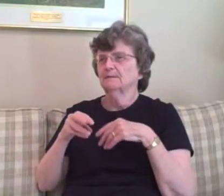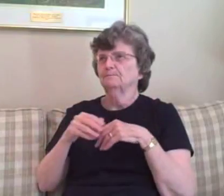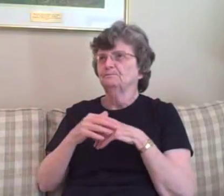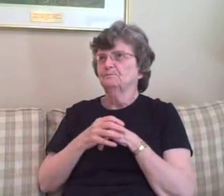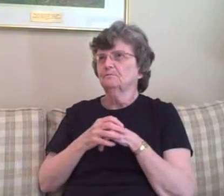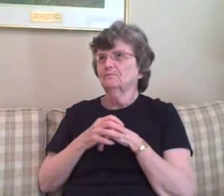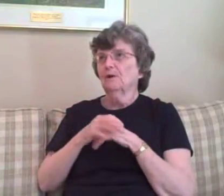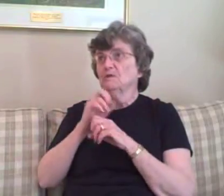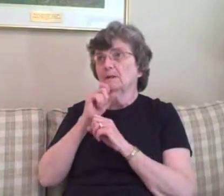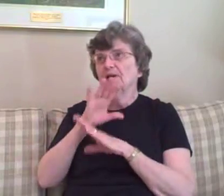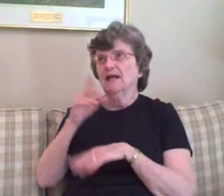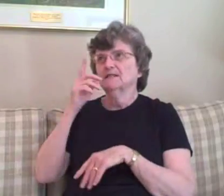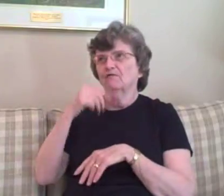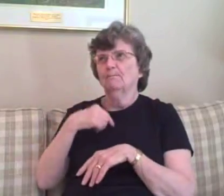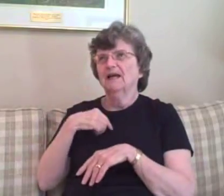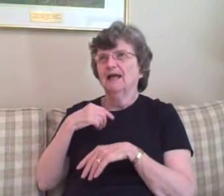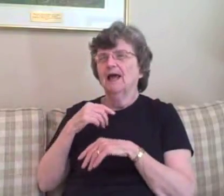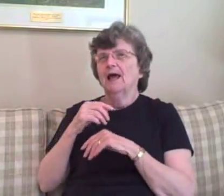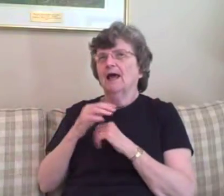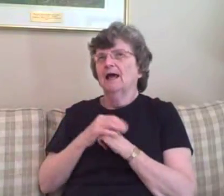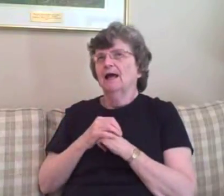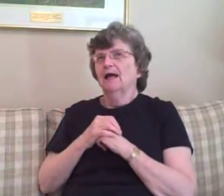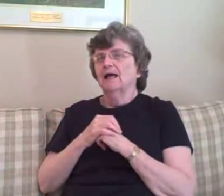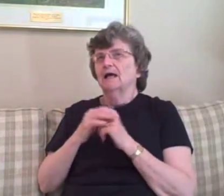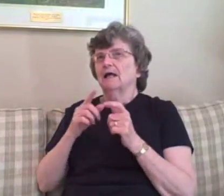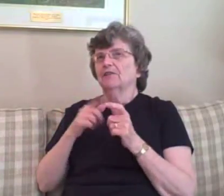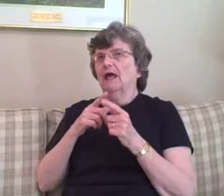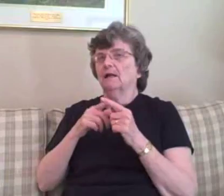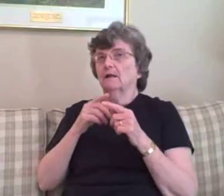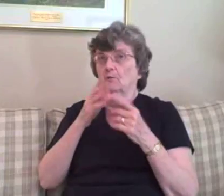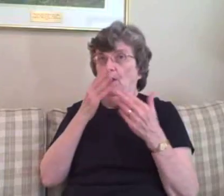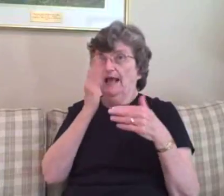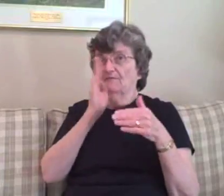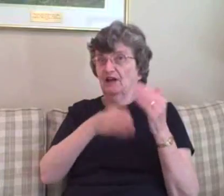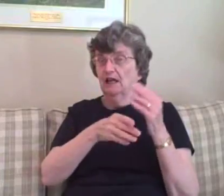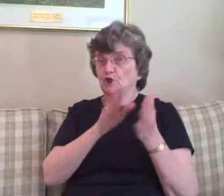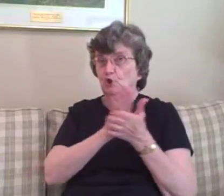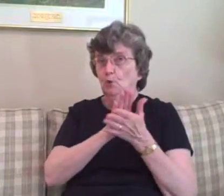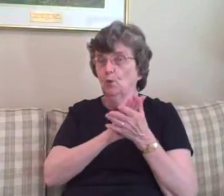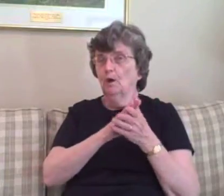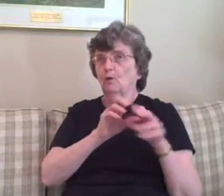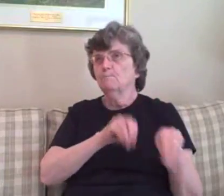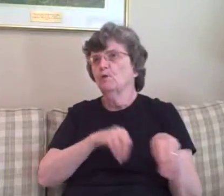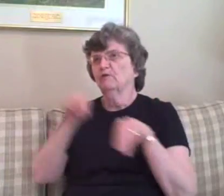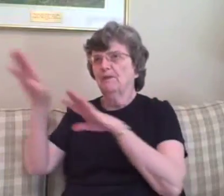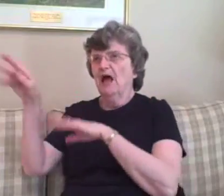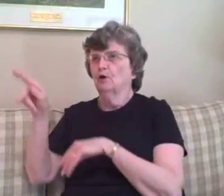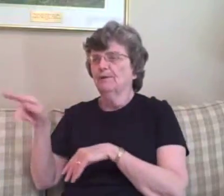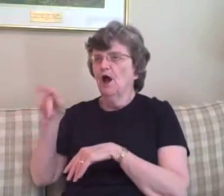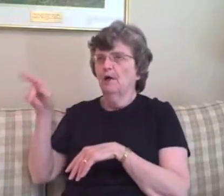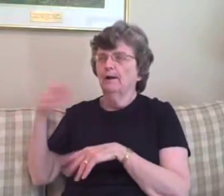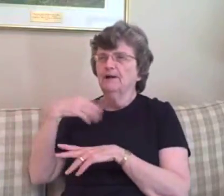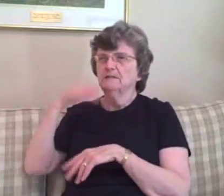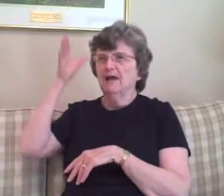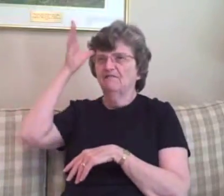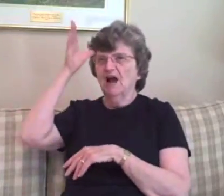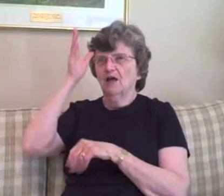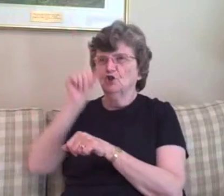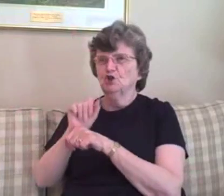on weekends. And it was really a blessing for me. Then, when I finished school, I moved back to